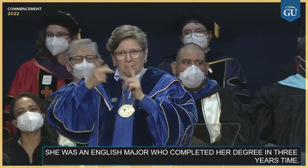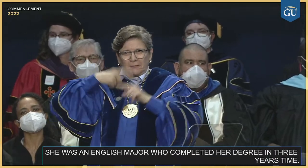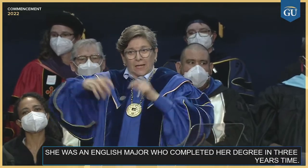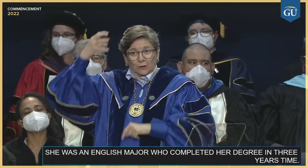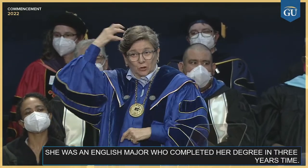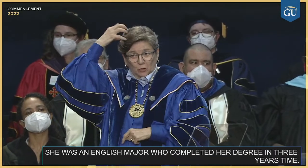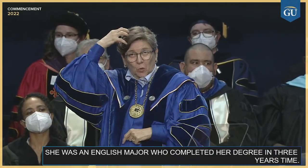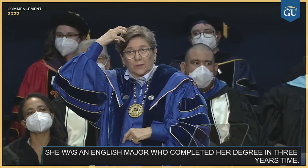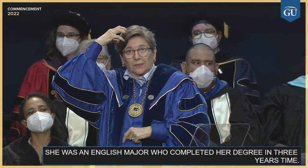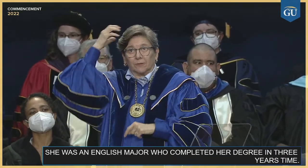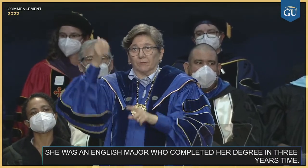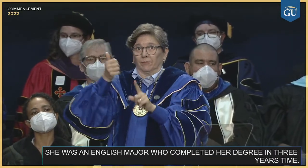Dr. William C. Stokey